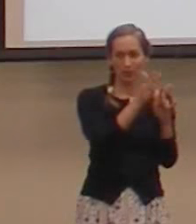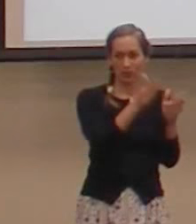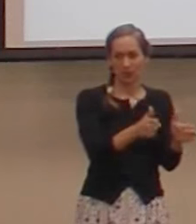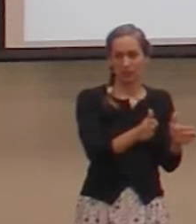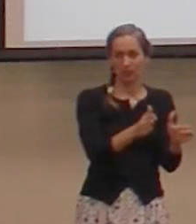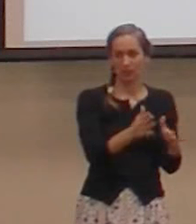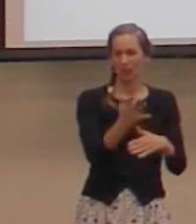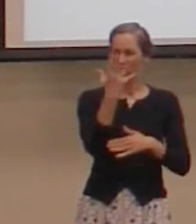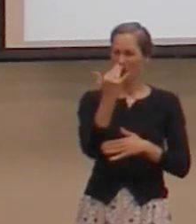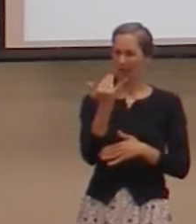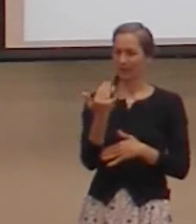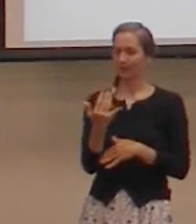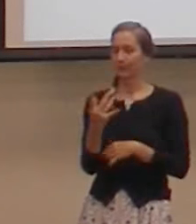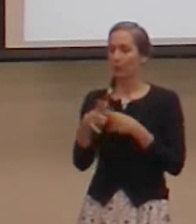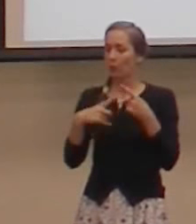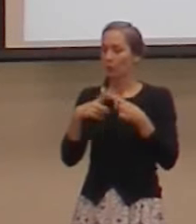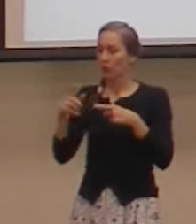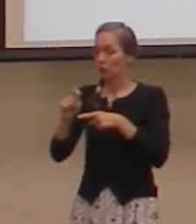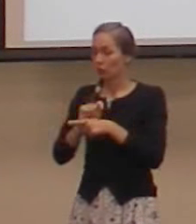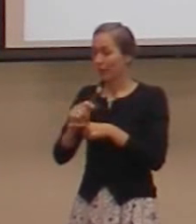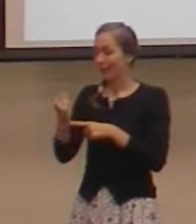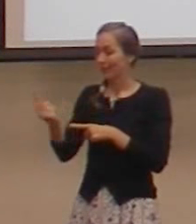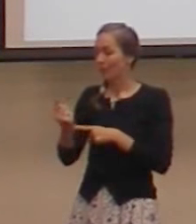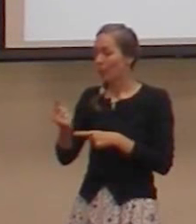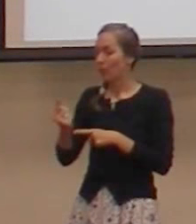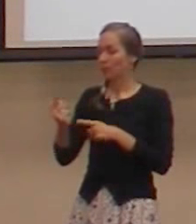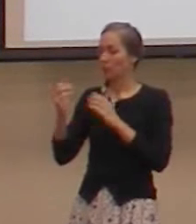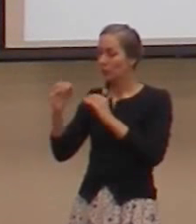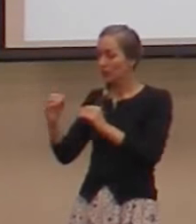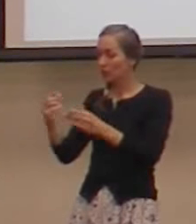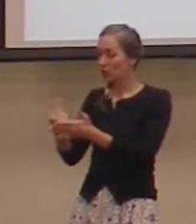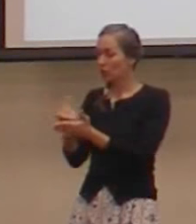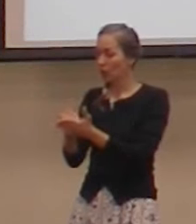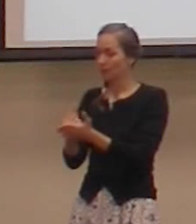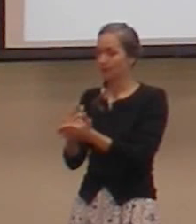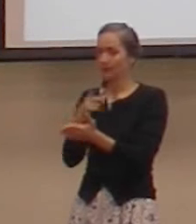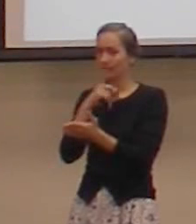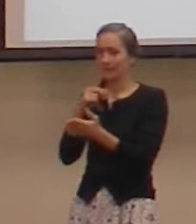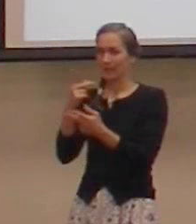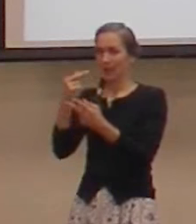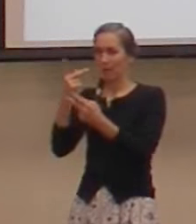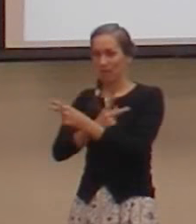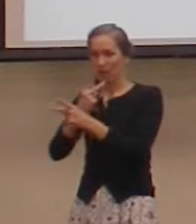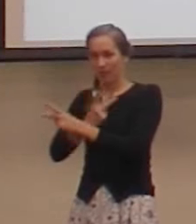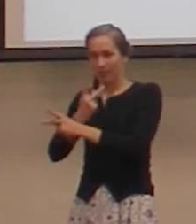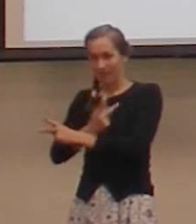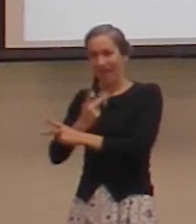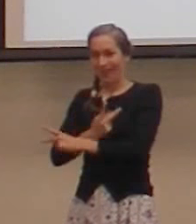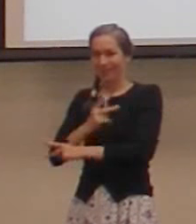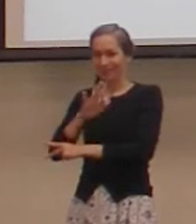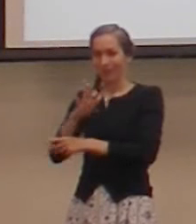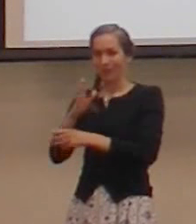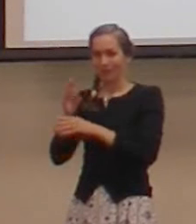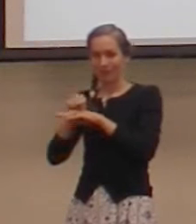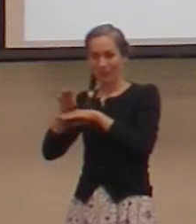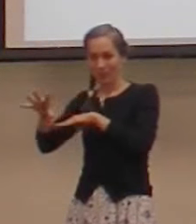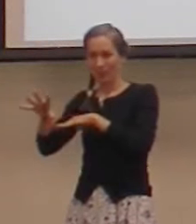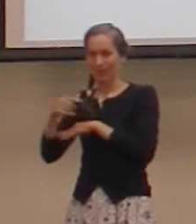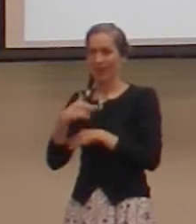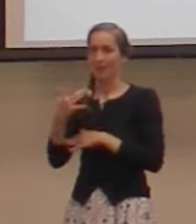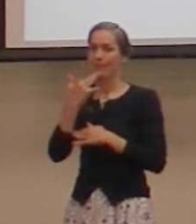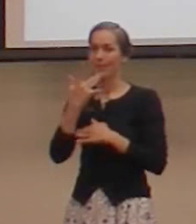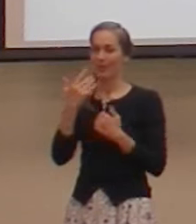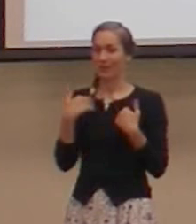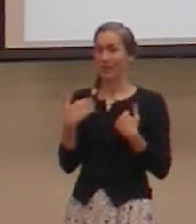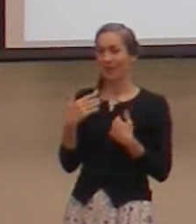people to be able to share the gospel with others, you're multiplying the influence you're able to have. And I would much rather have 15, 20